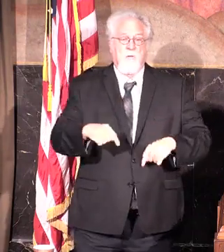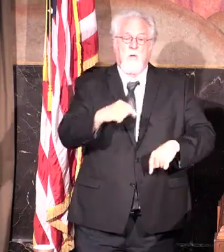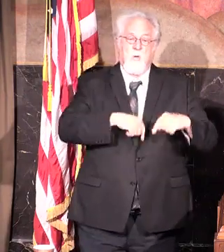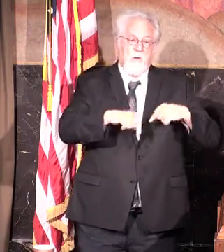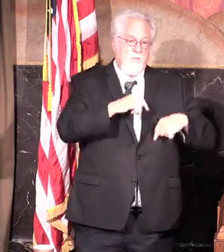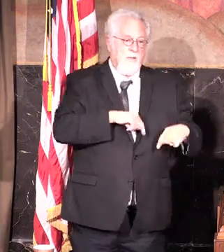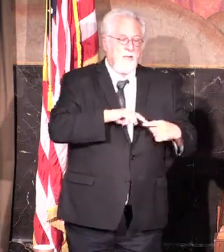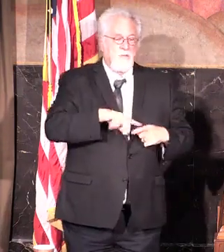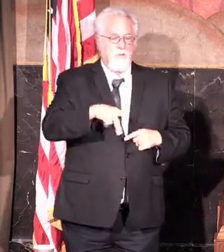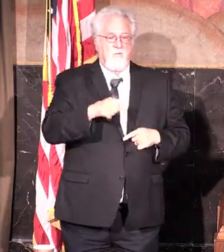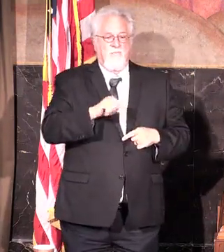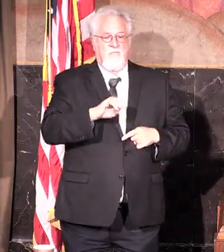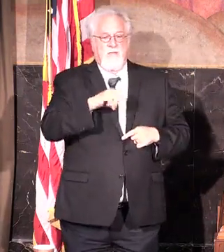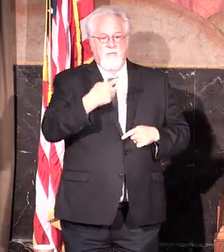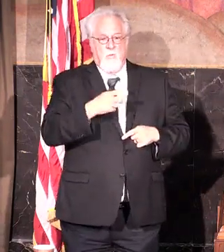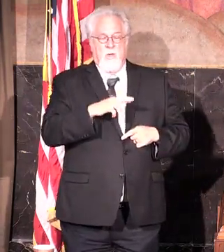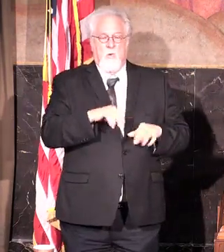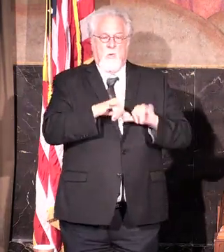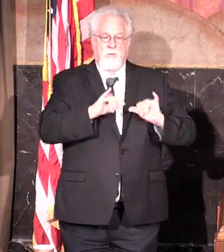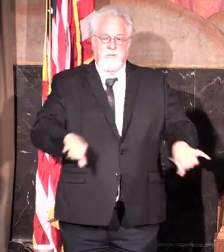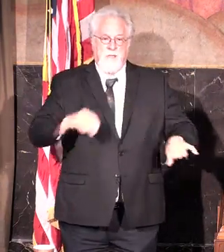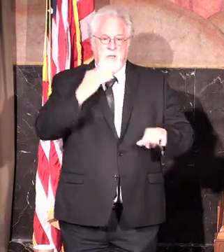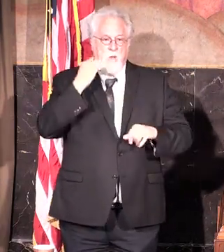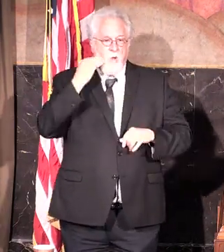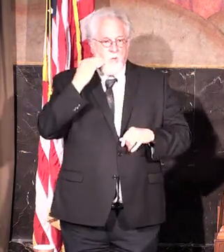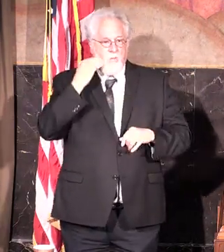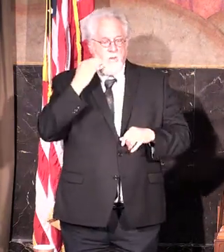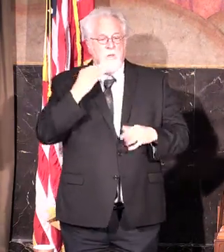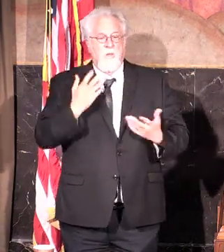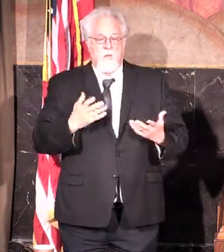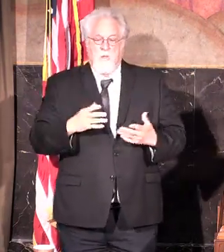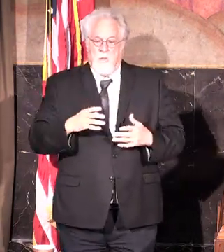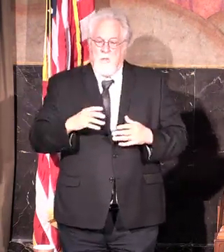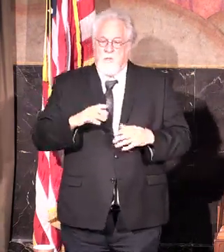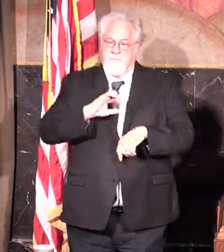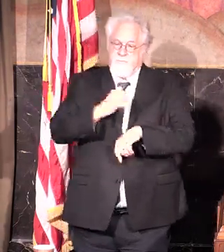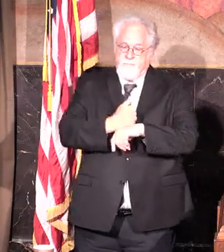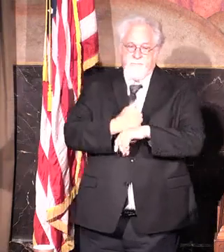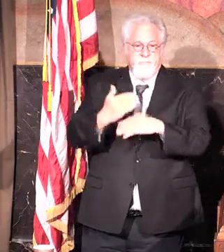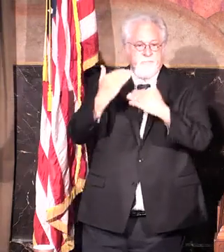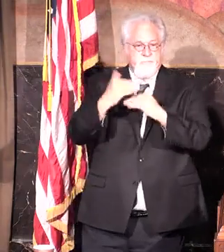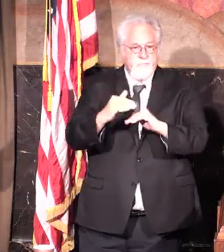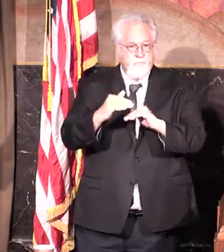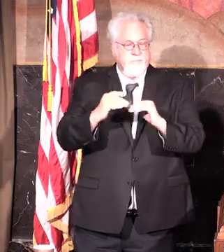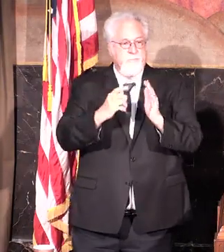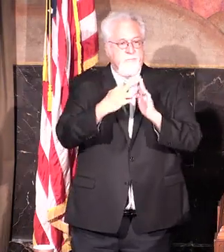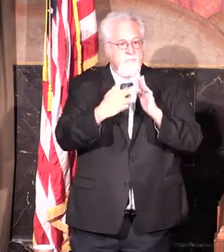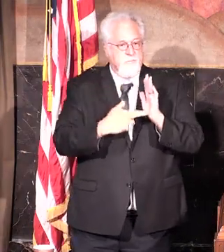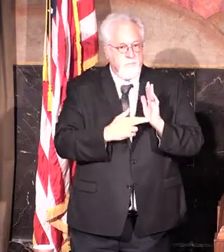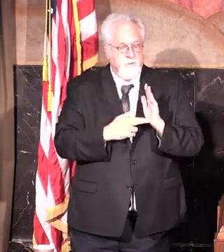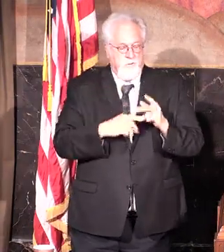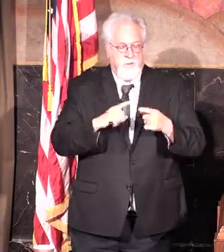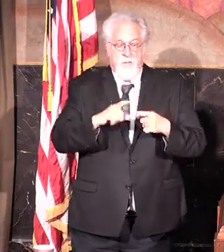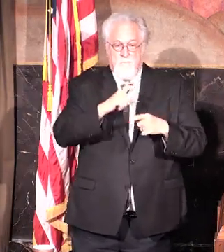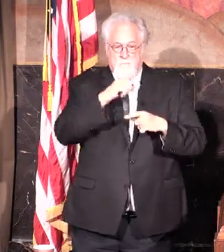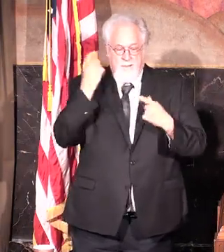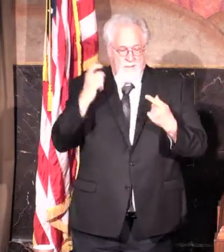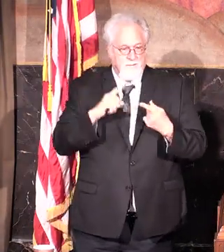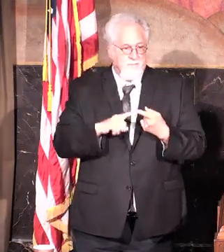to either phase 1 or to the shelter at home is to do those mitigation measures. And that is the mask